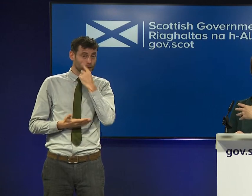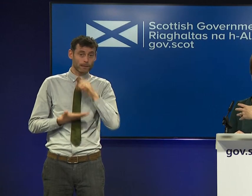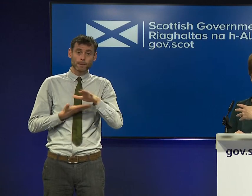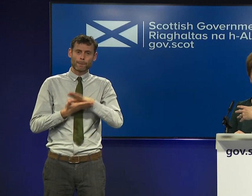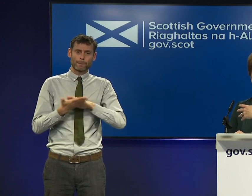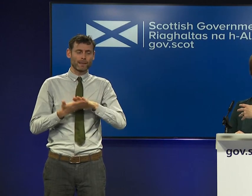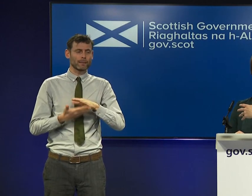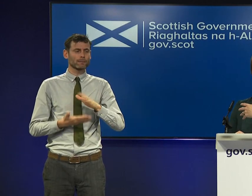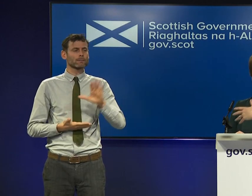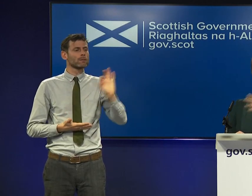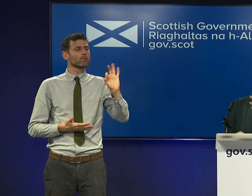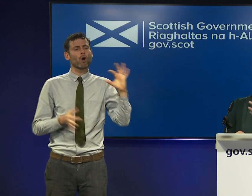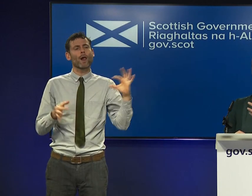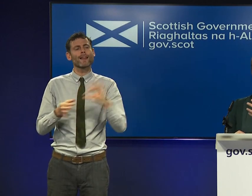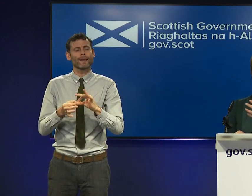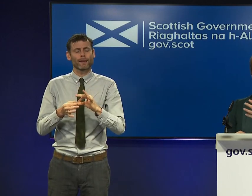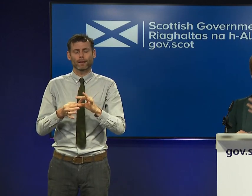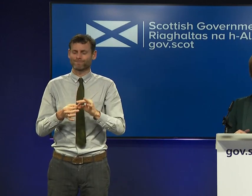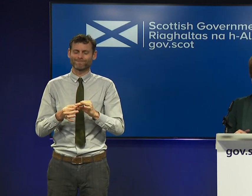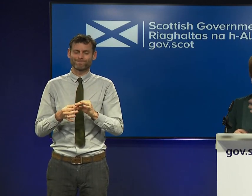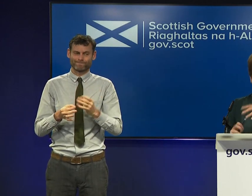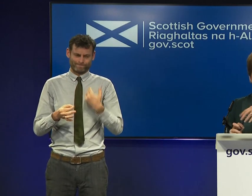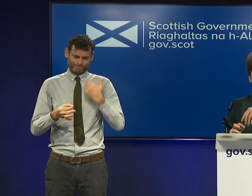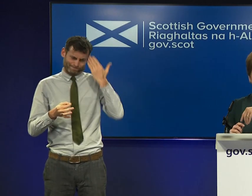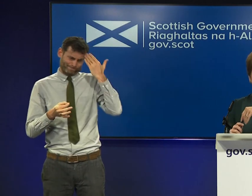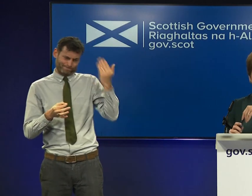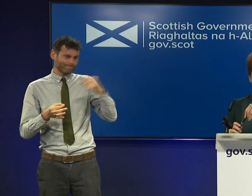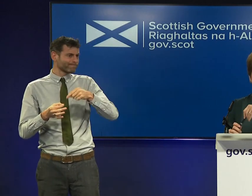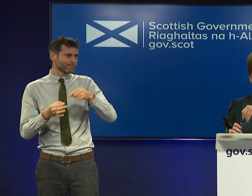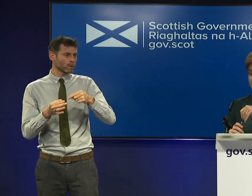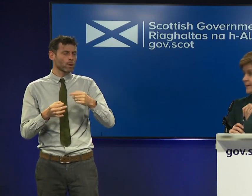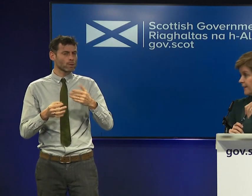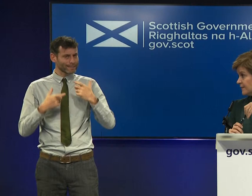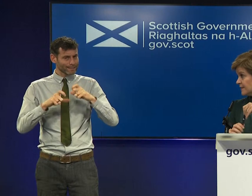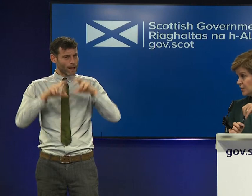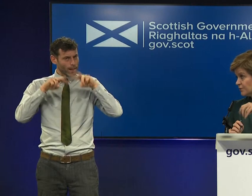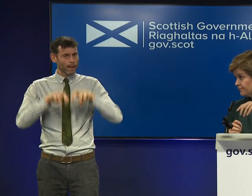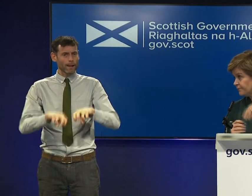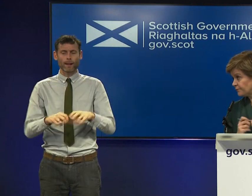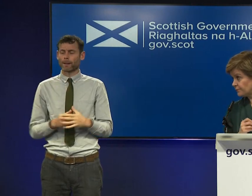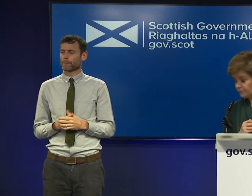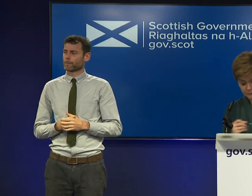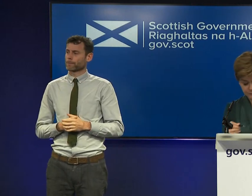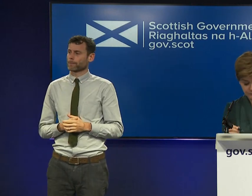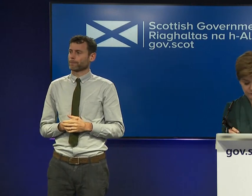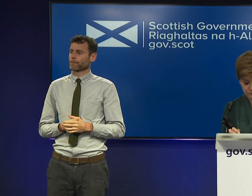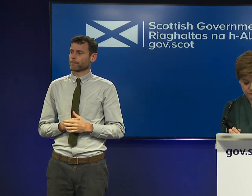can definitively say there is no link, but I'm not aware of anything that suggests that at this stage.